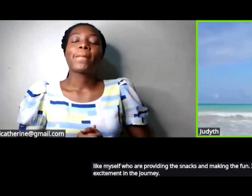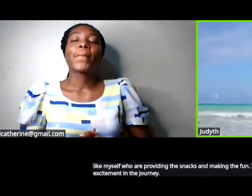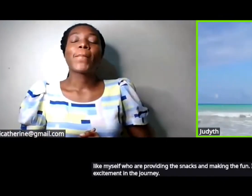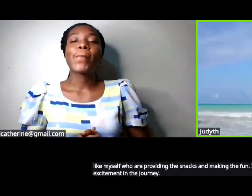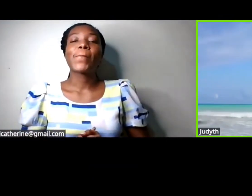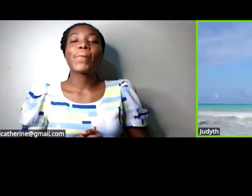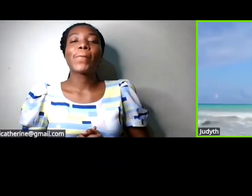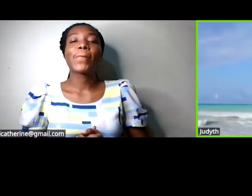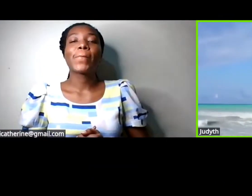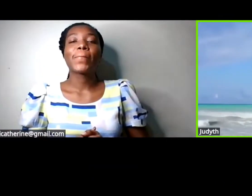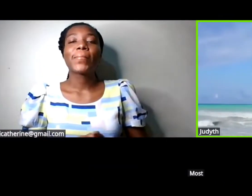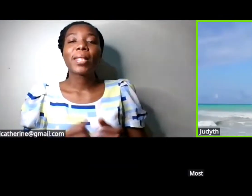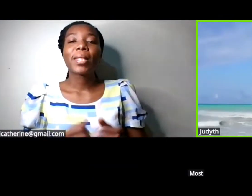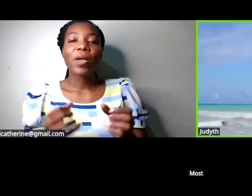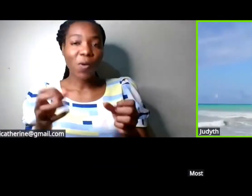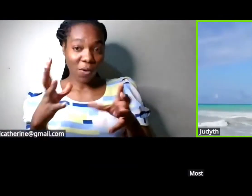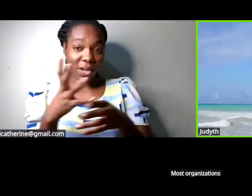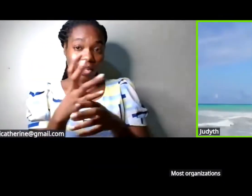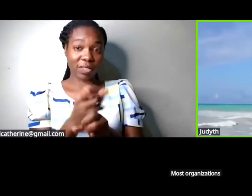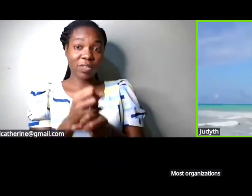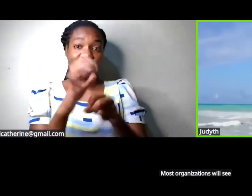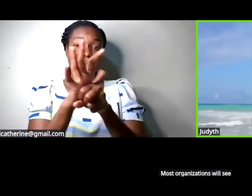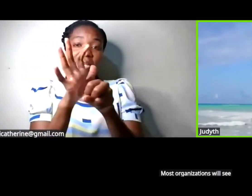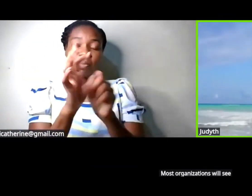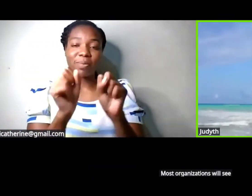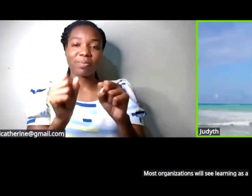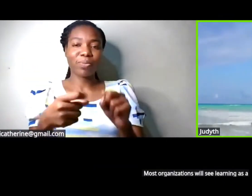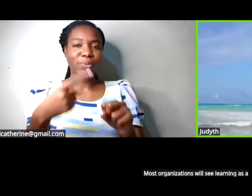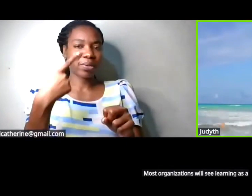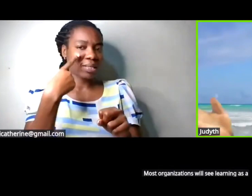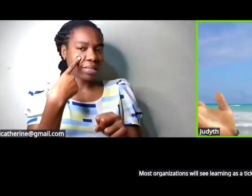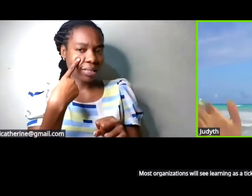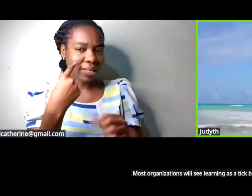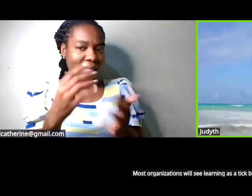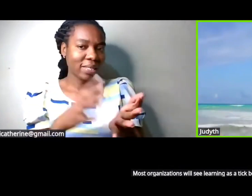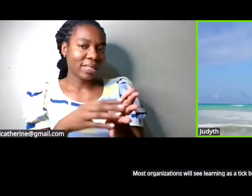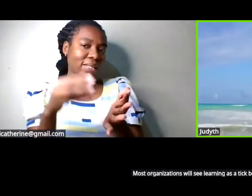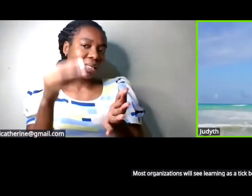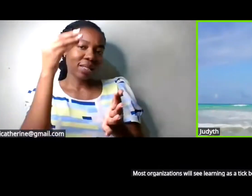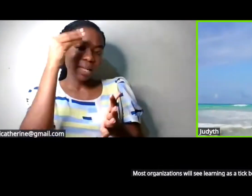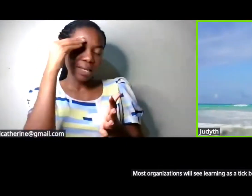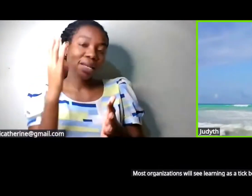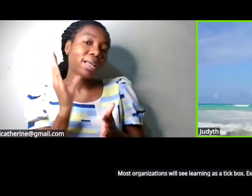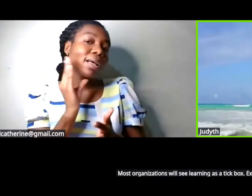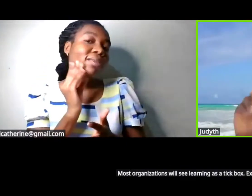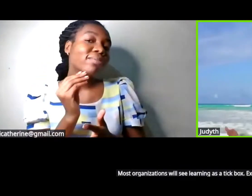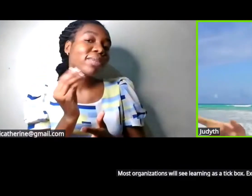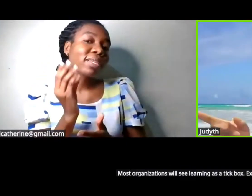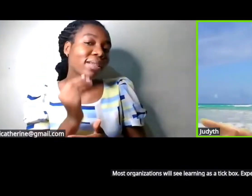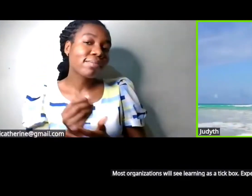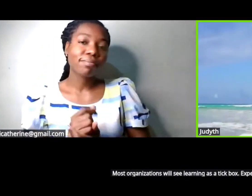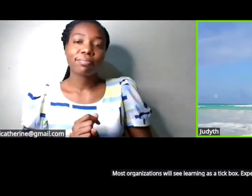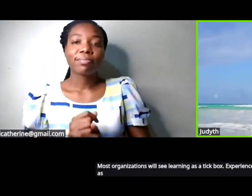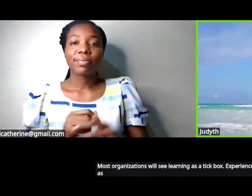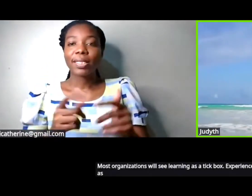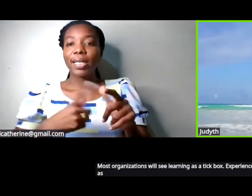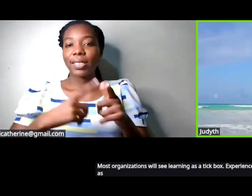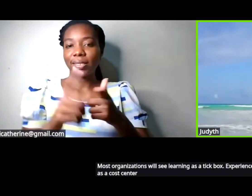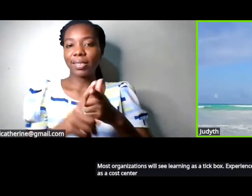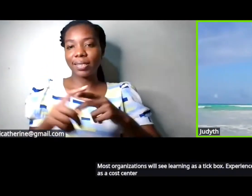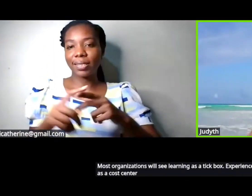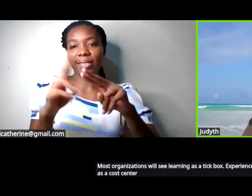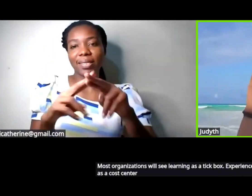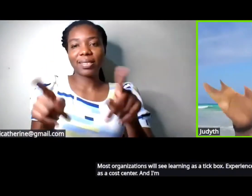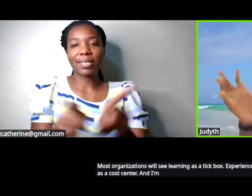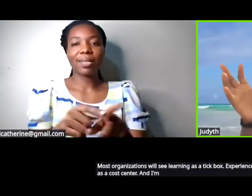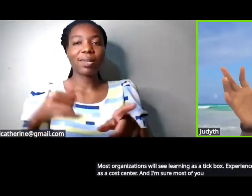Most organizations will see learning as a tick box experience and will see it as a cost center. And I'm sure most of